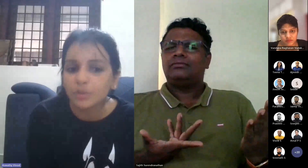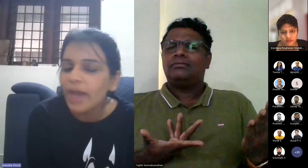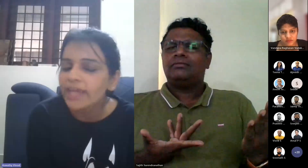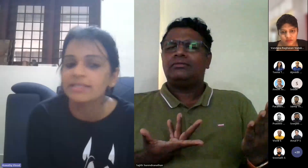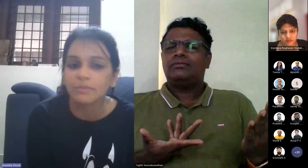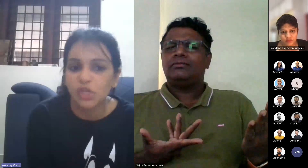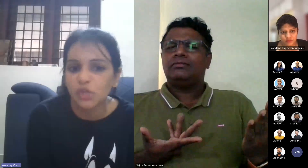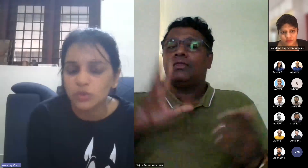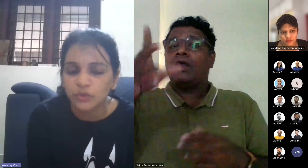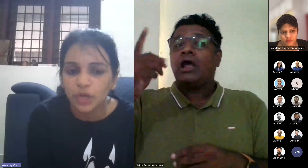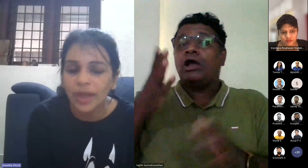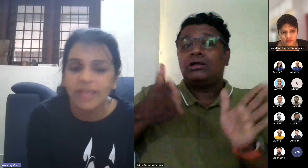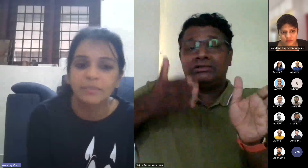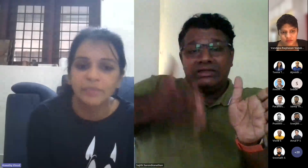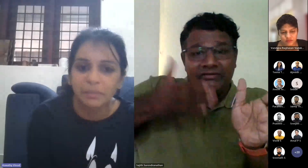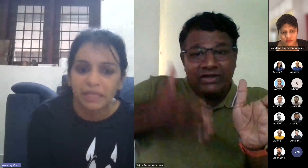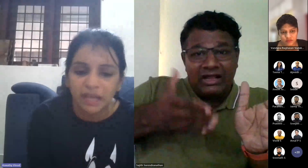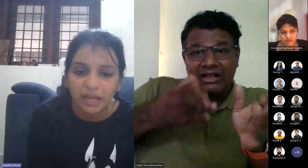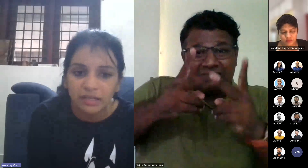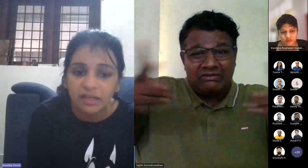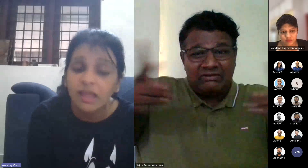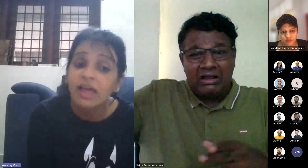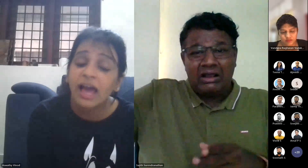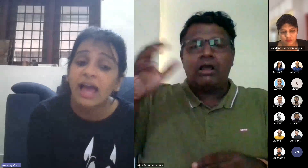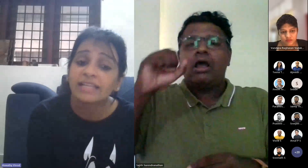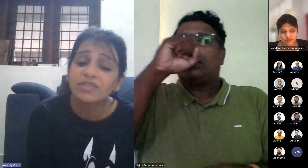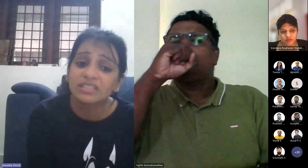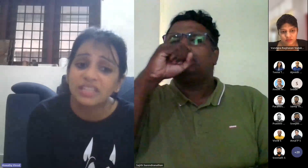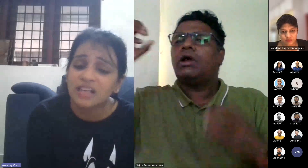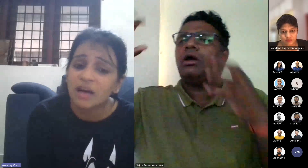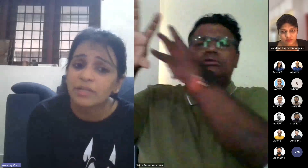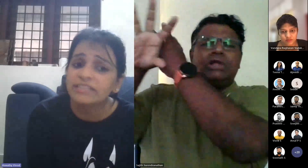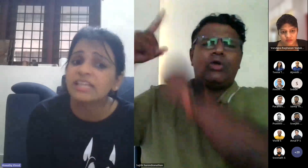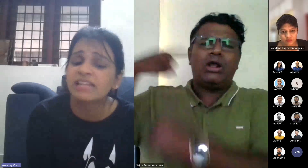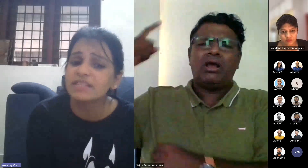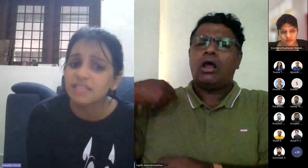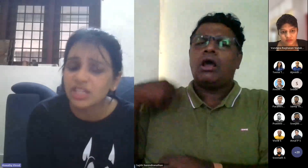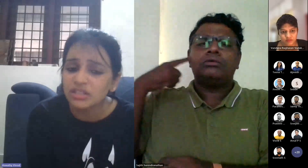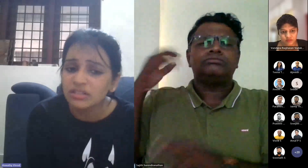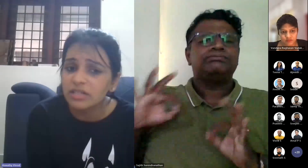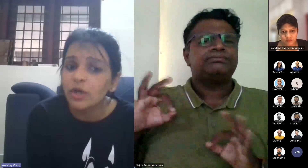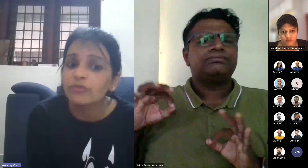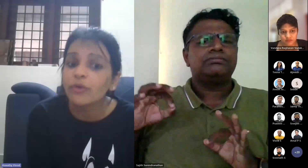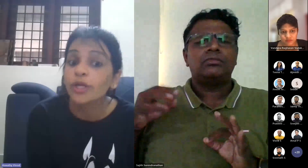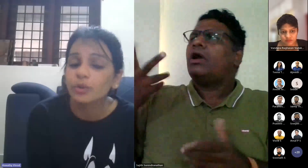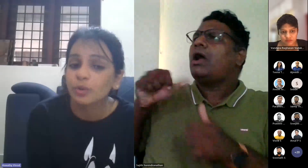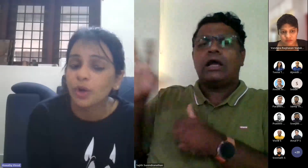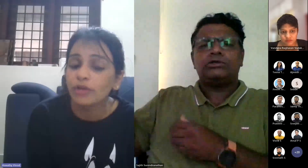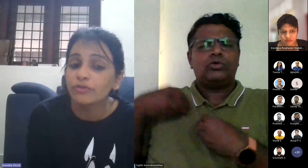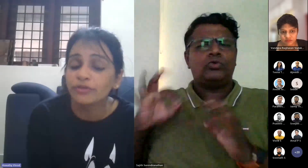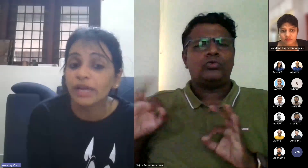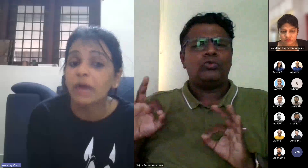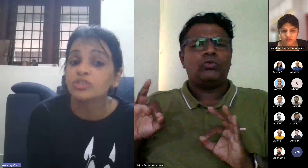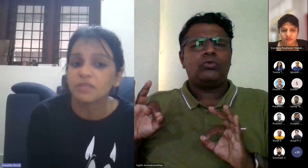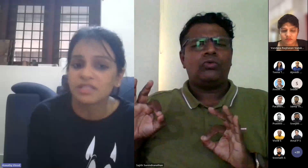being said, why is something useful or why is something being done. I'll give you another example. At the railway station, there's a lot of audio, a